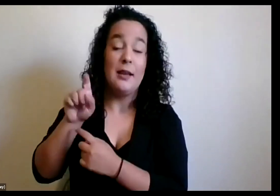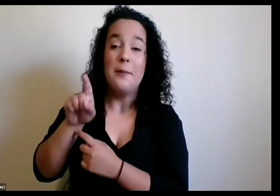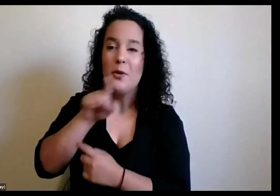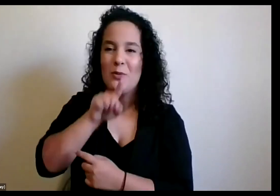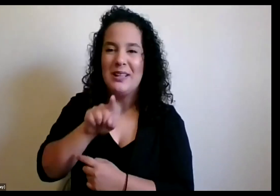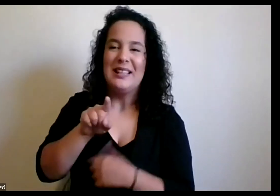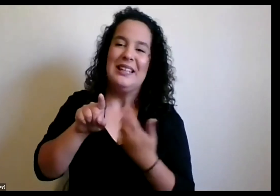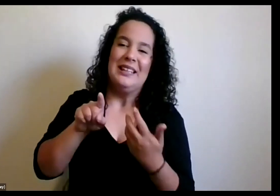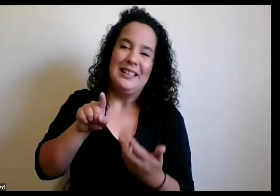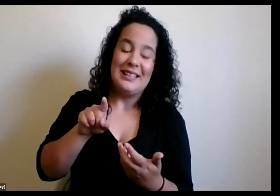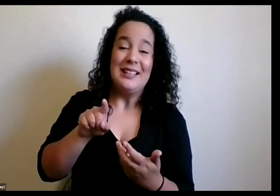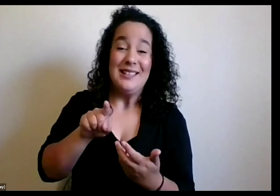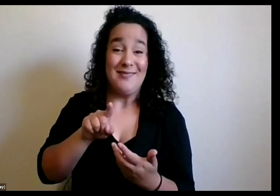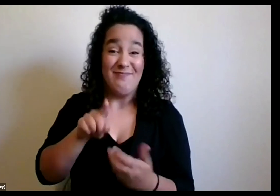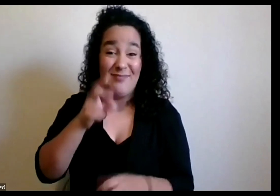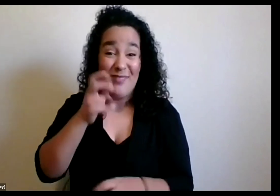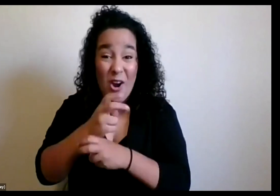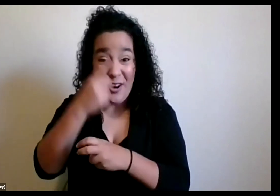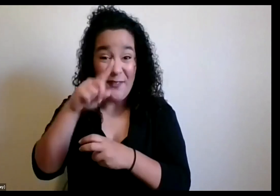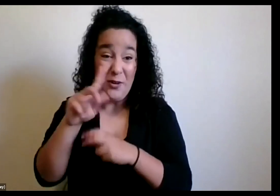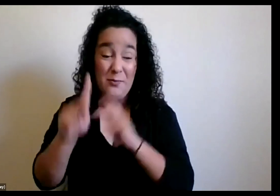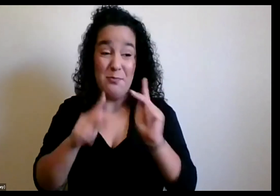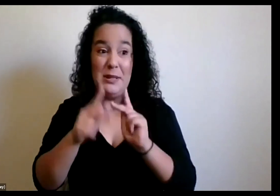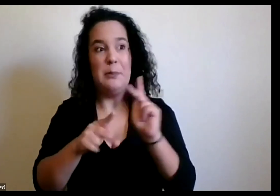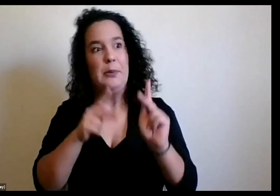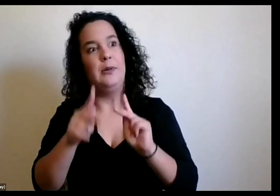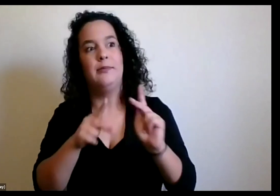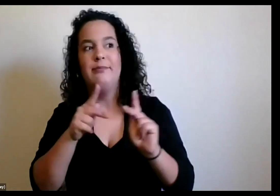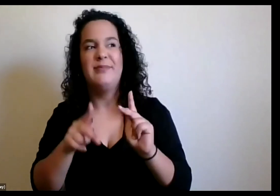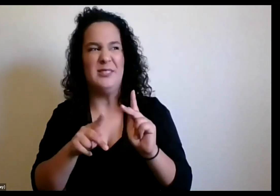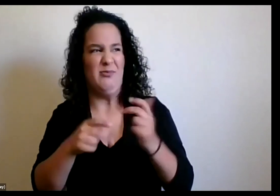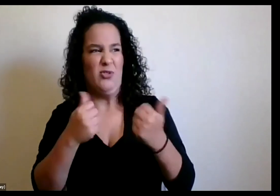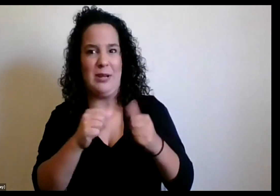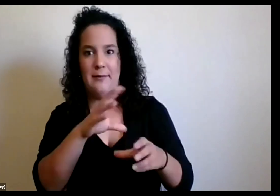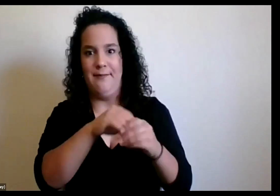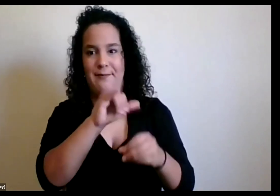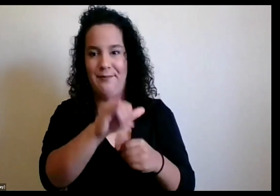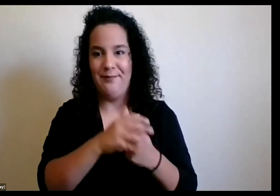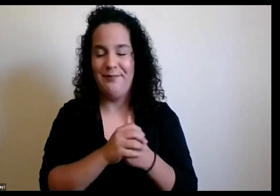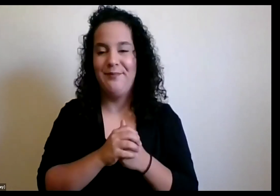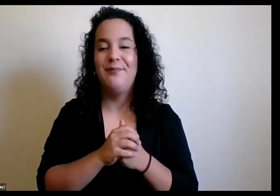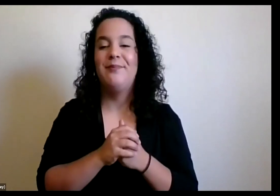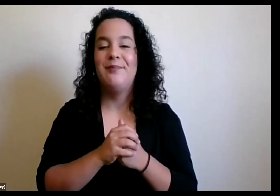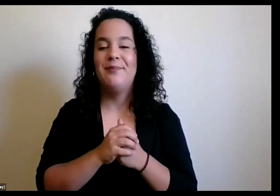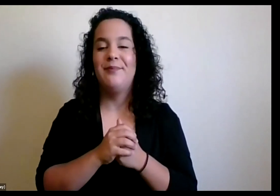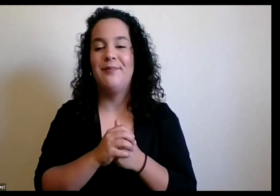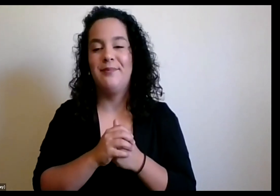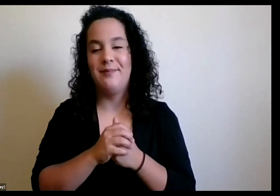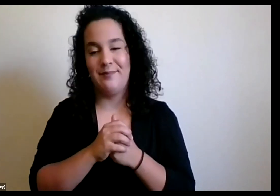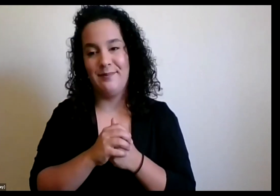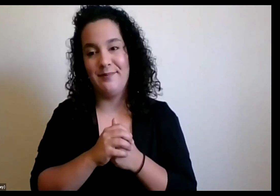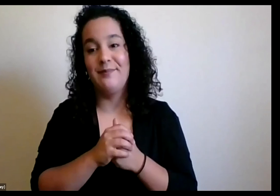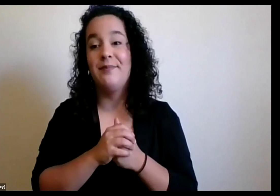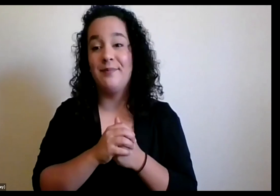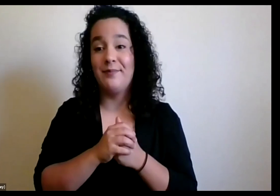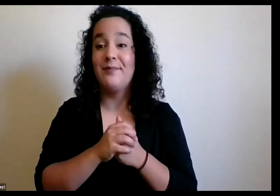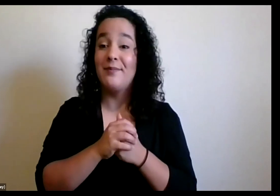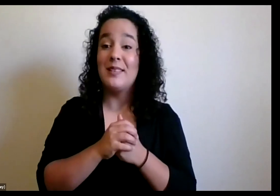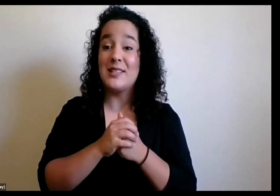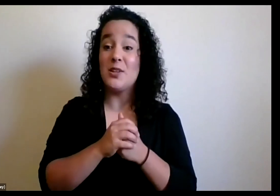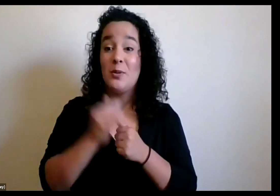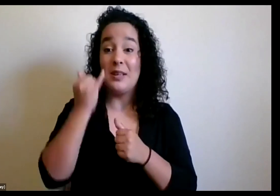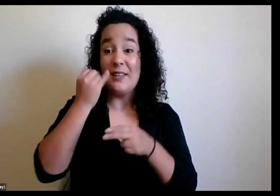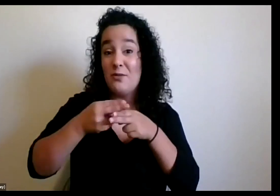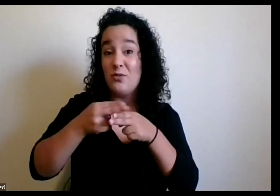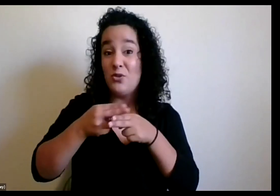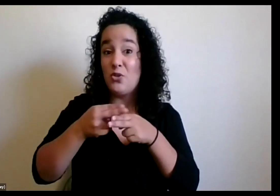hard for advocates to get that nuance. And so often, you know, we go out with what we know will win in the short term, right, with those